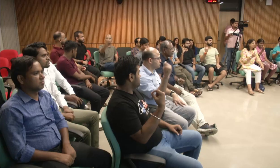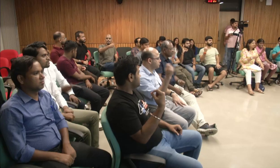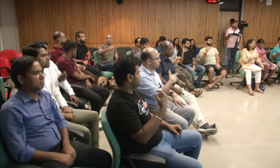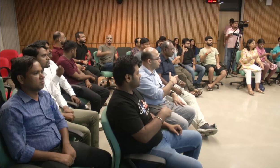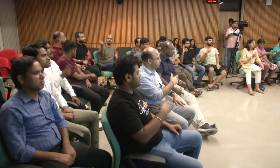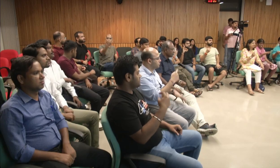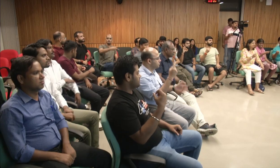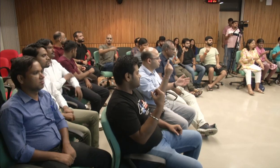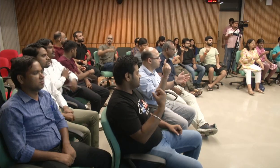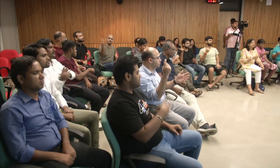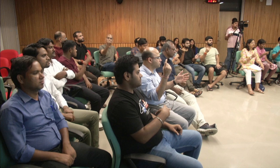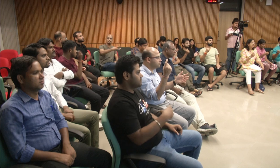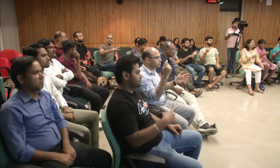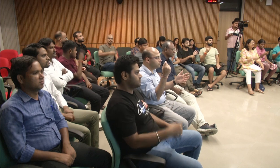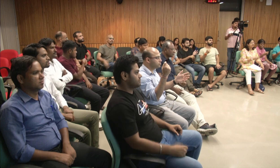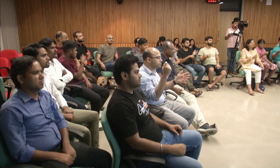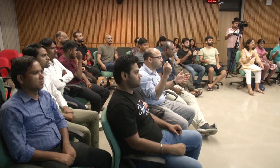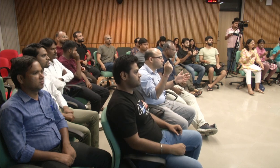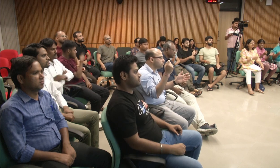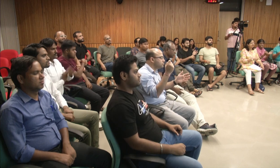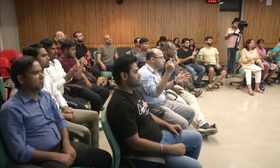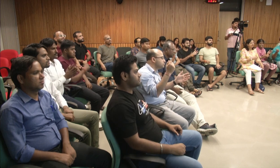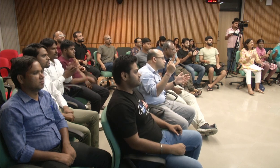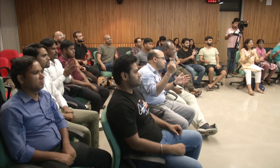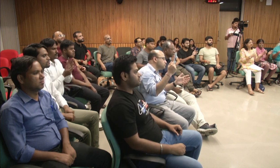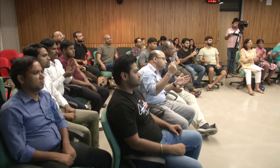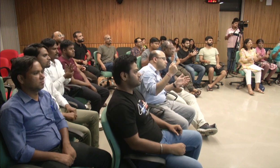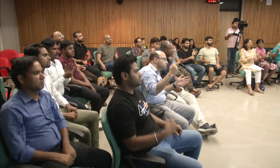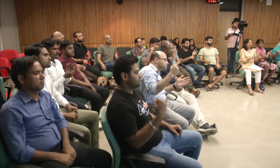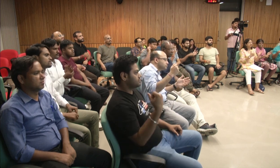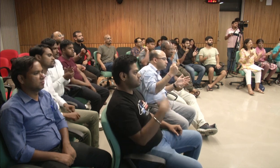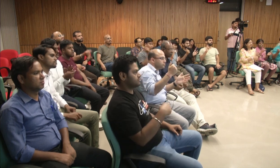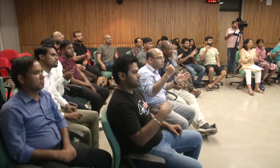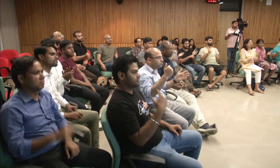Or this second sign is this.